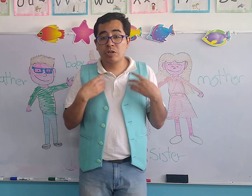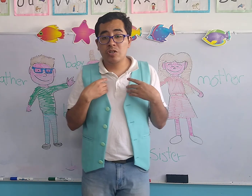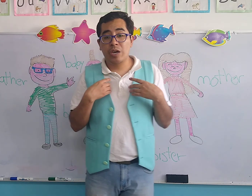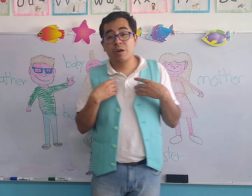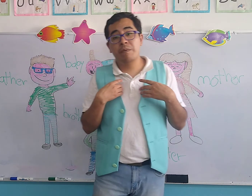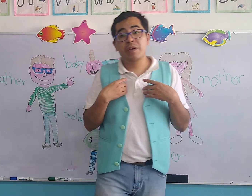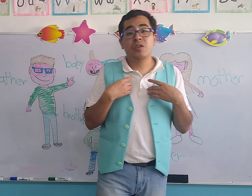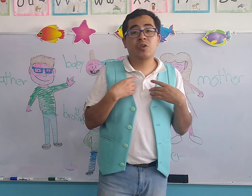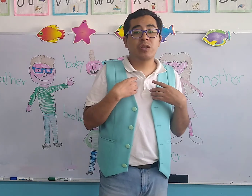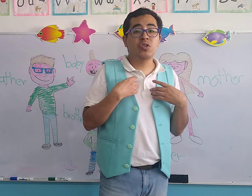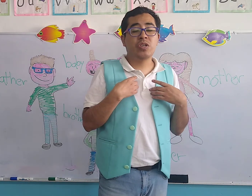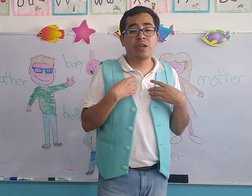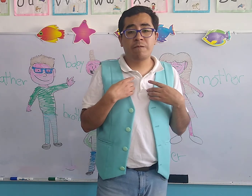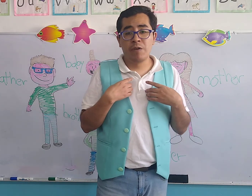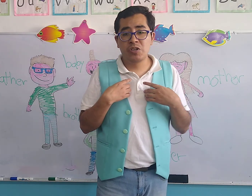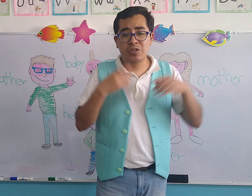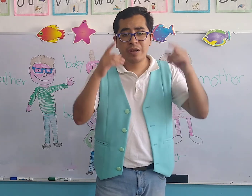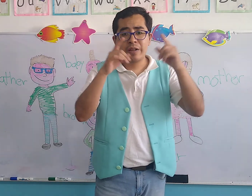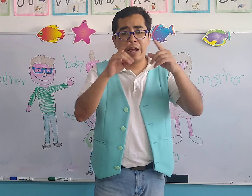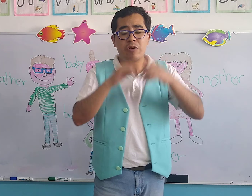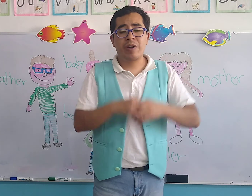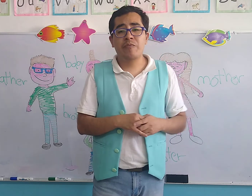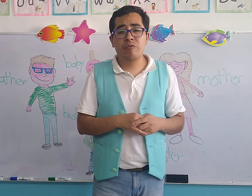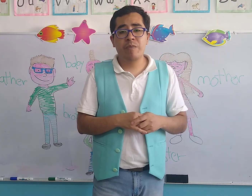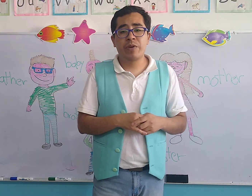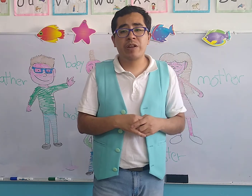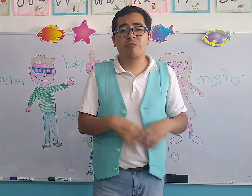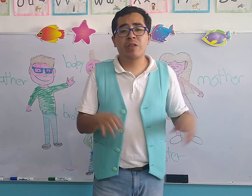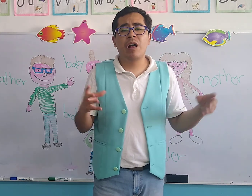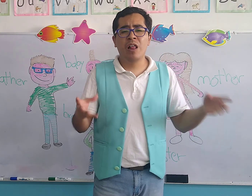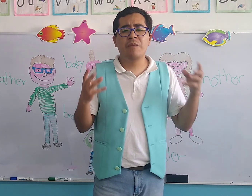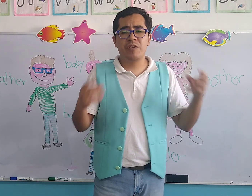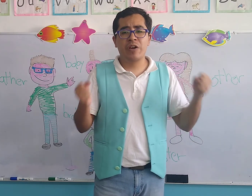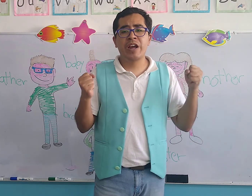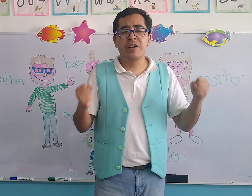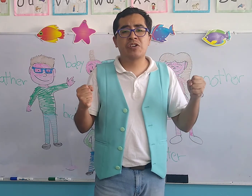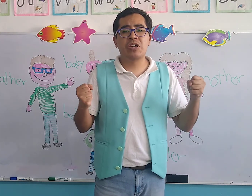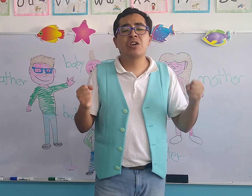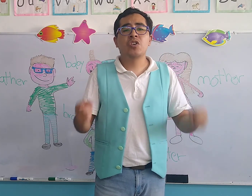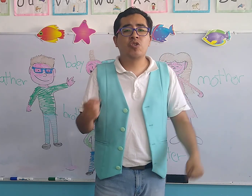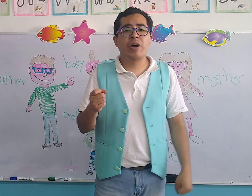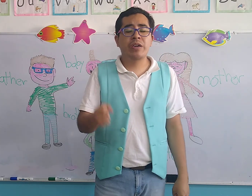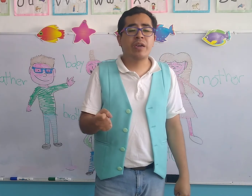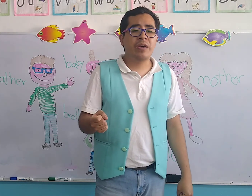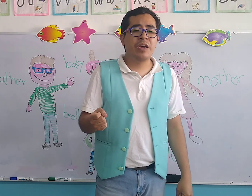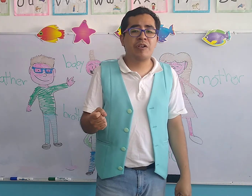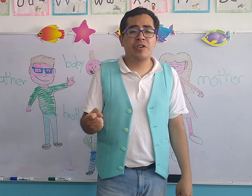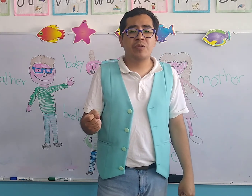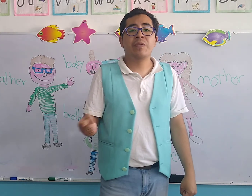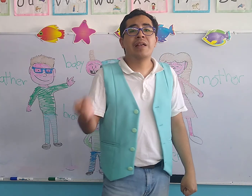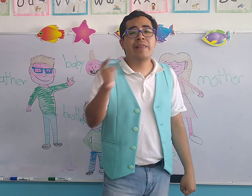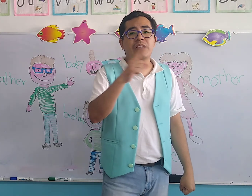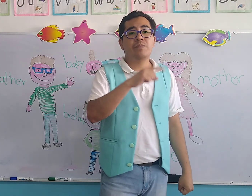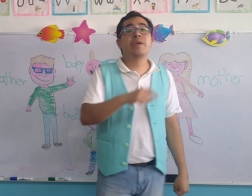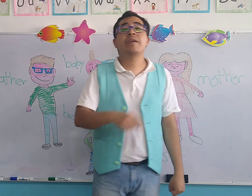teacher Jacob is going to say it first, then you have to repeat it with all of your energy so I can hear you. Let's